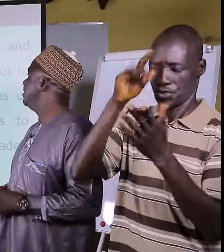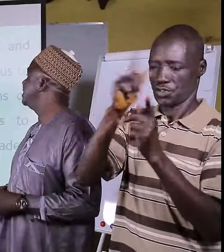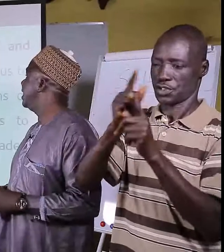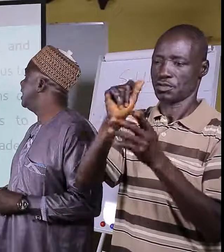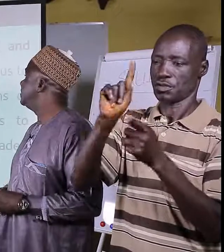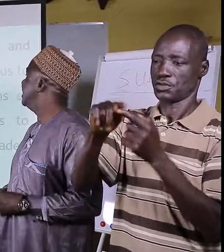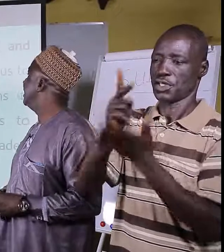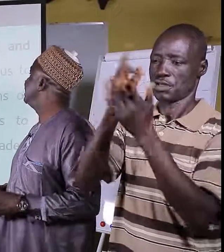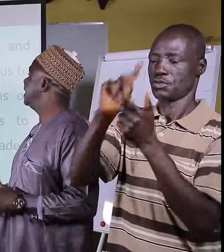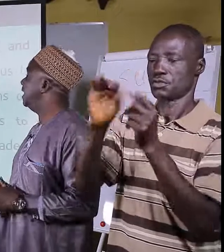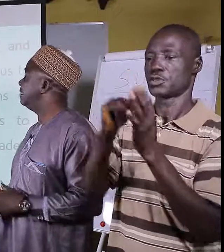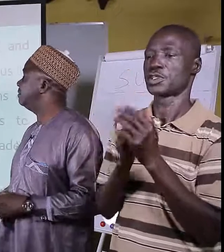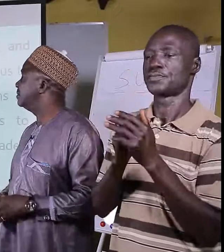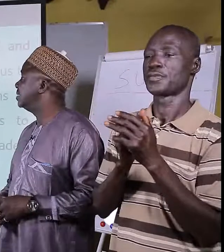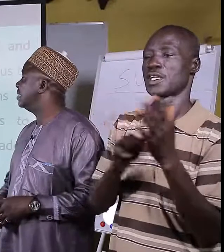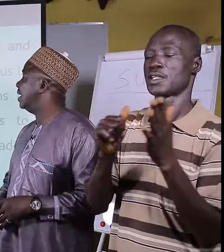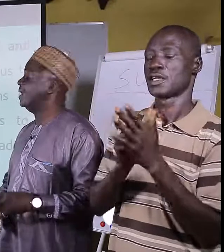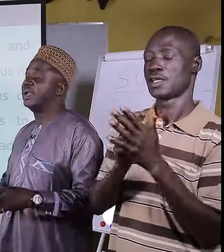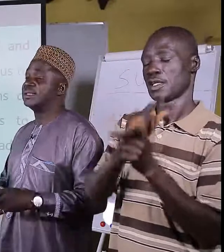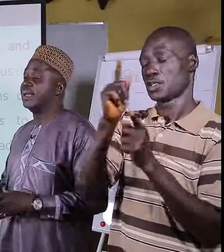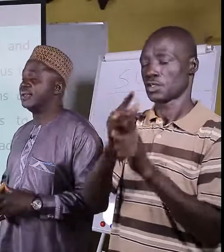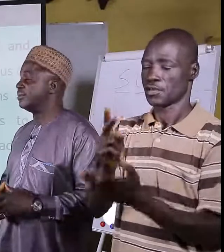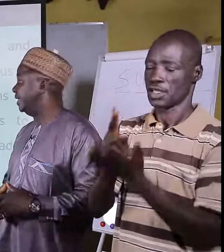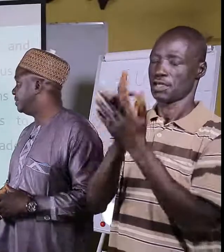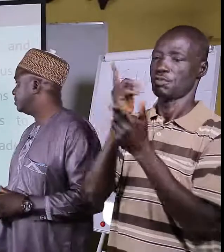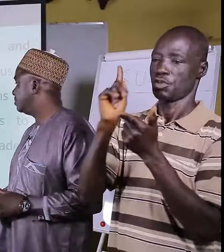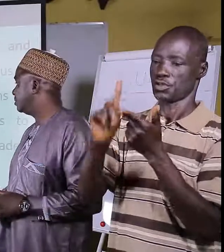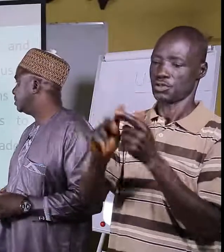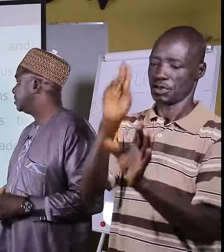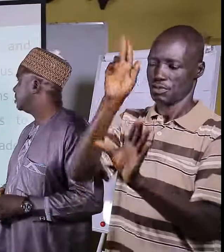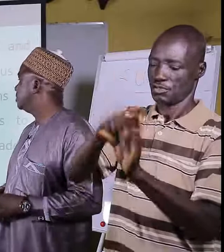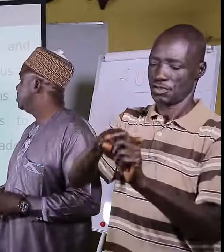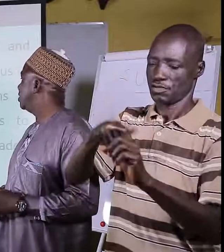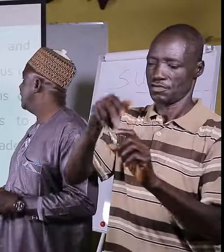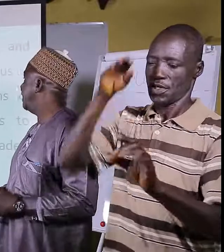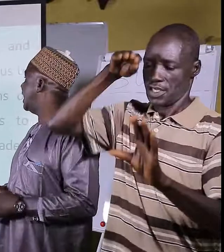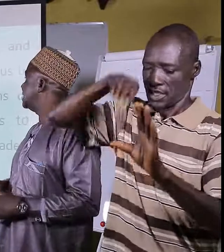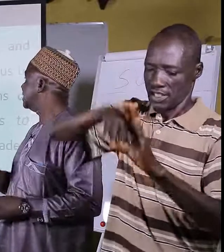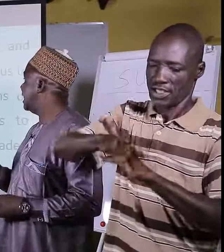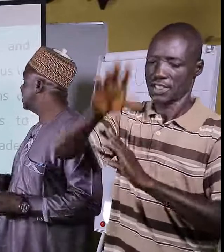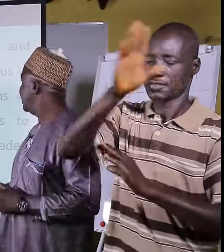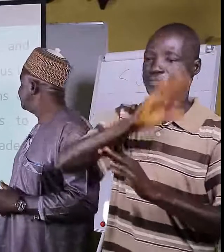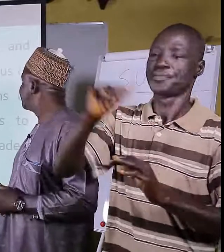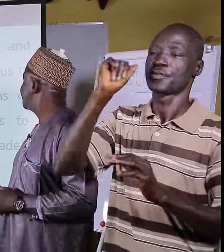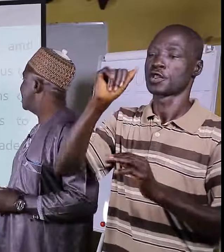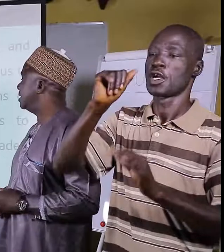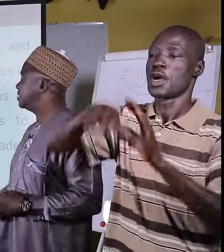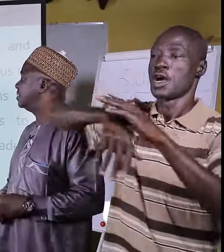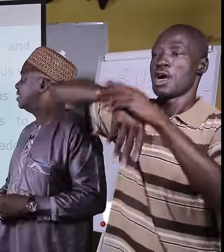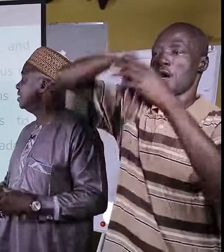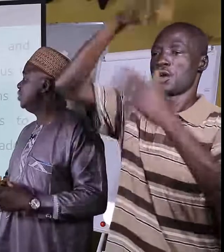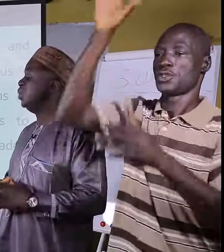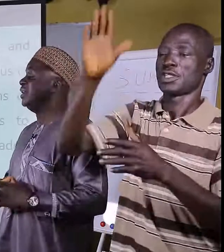Geography studies helps in internal and external trade. Geography has helped